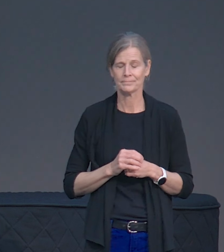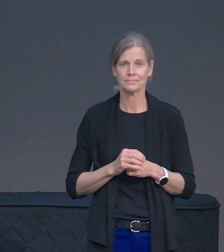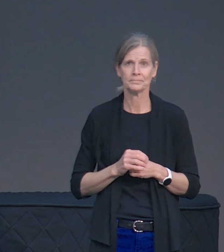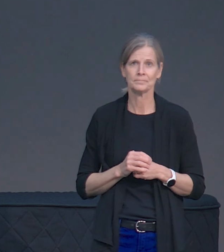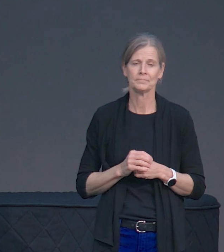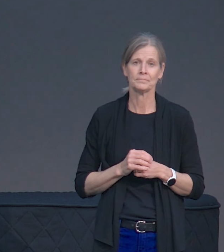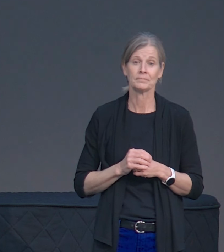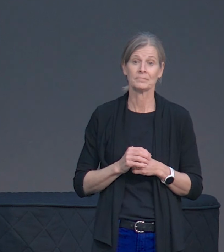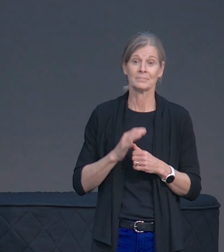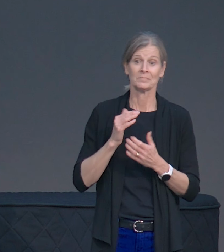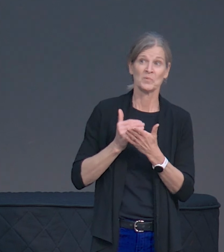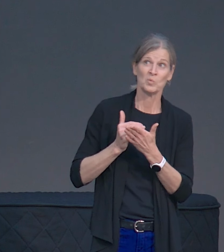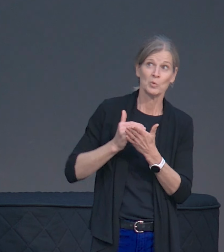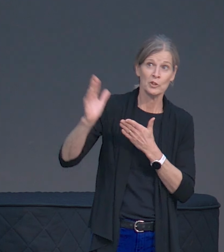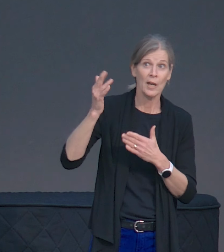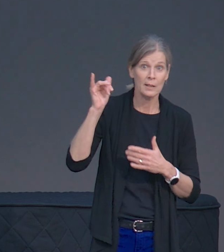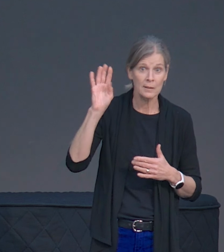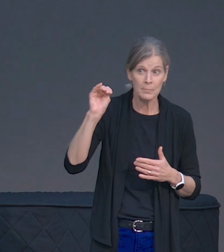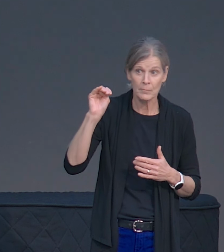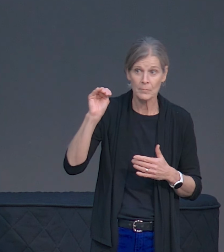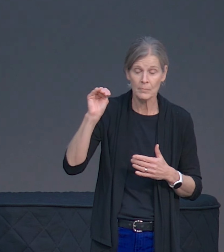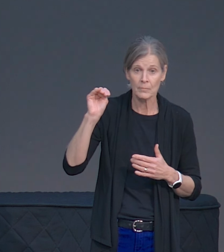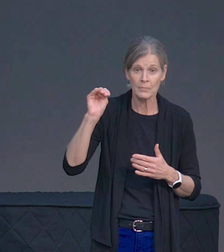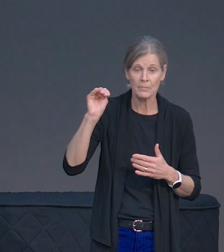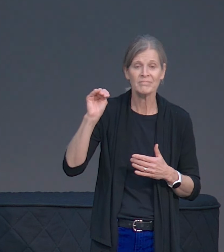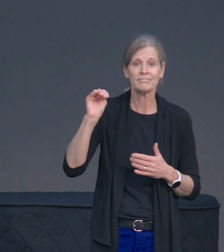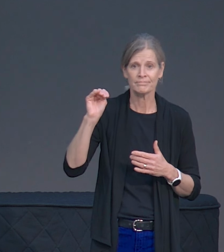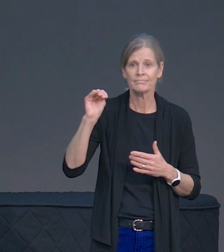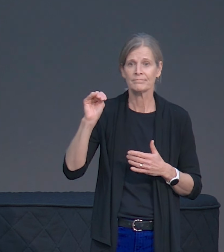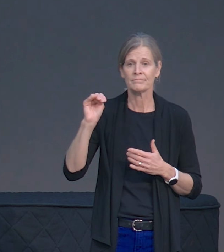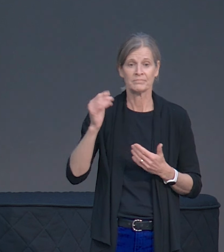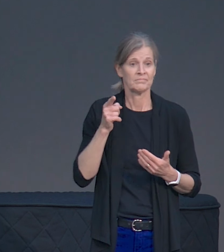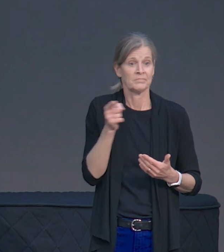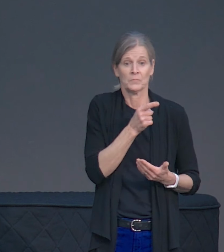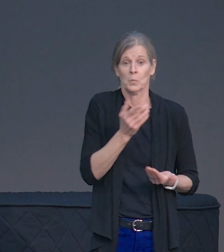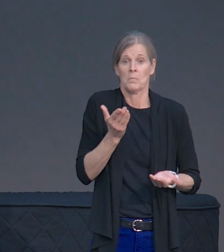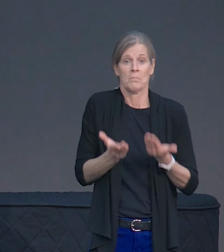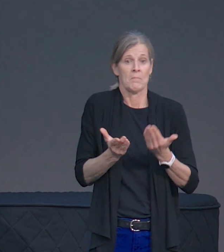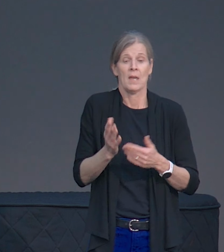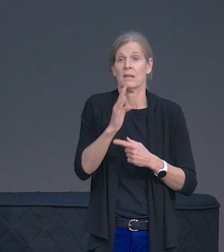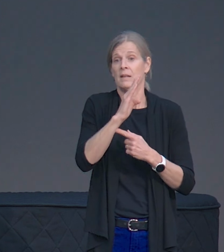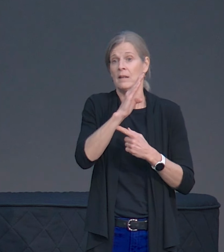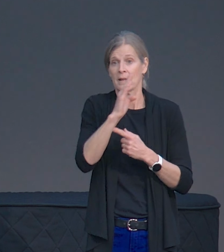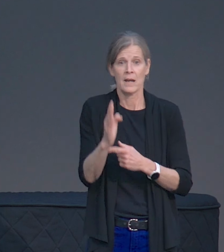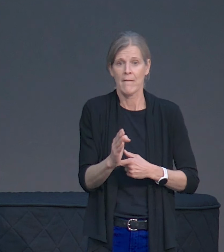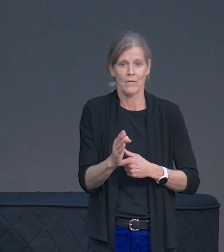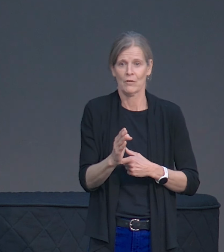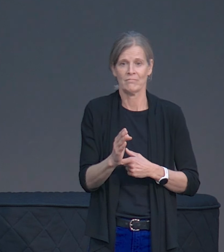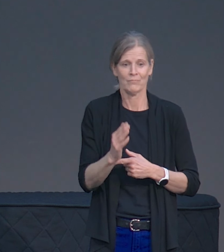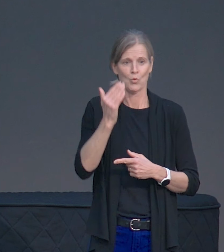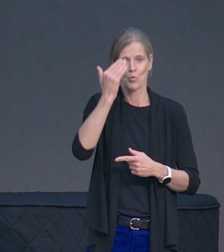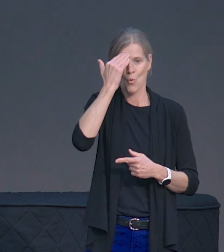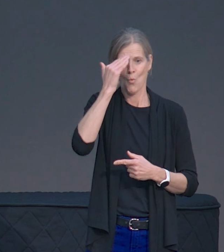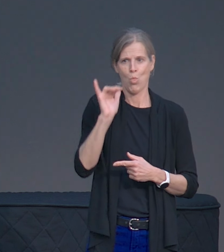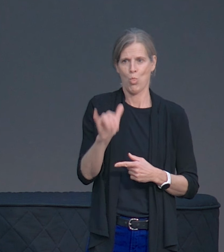Reject Him And You May Never Know Those Joys